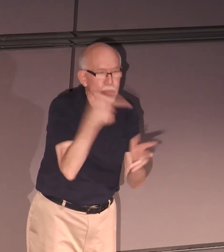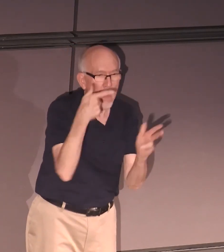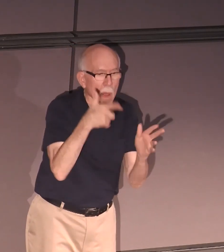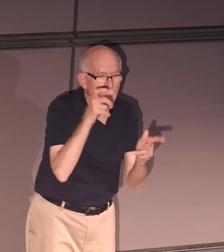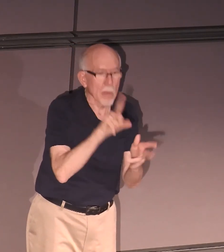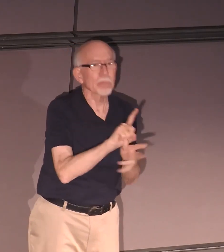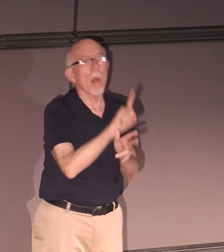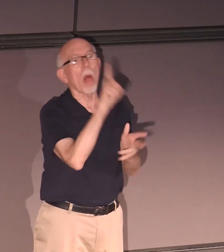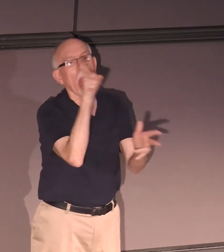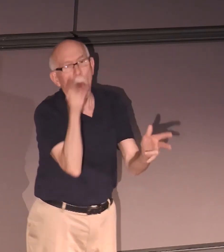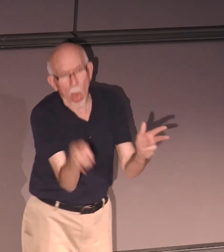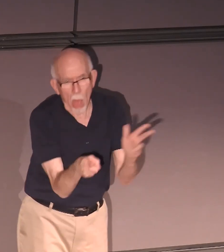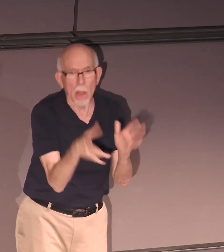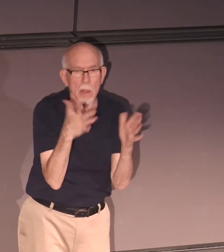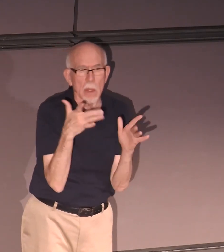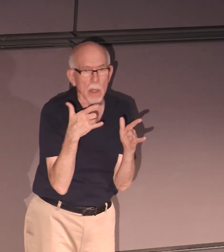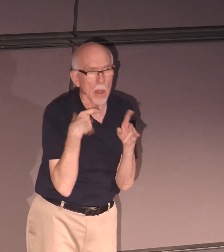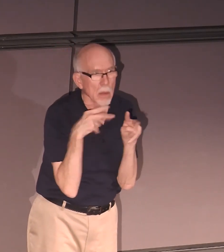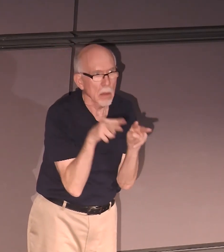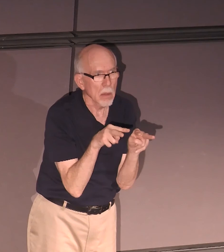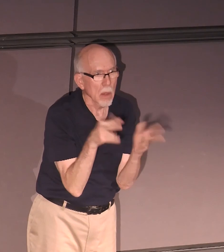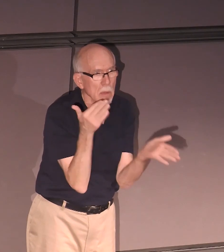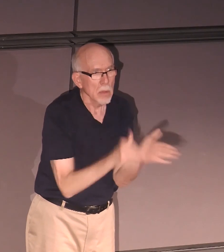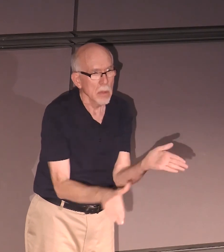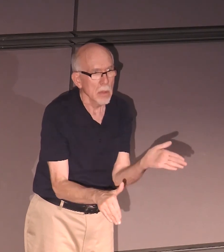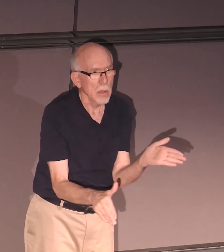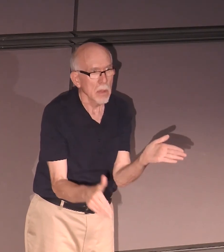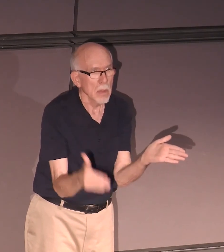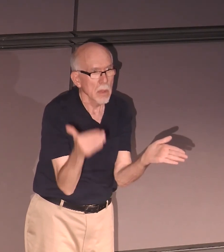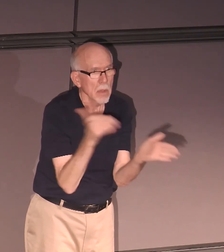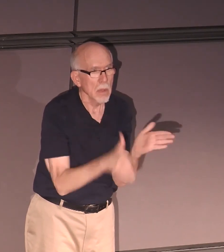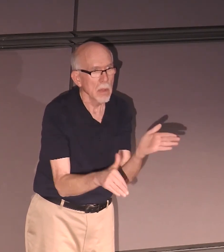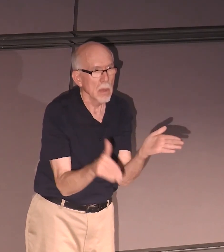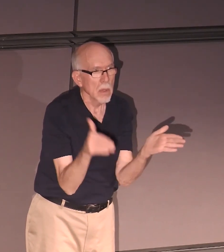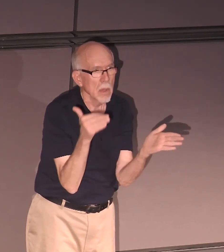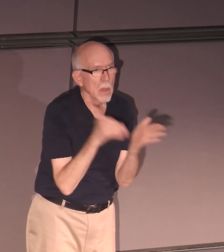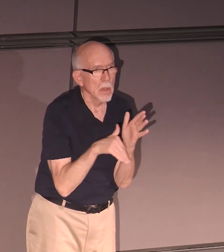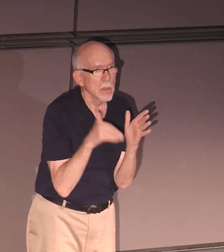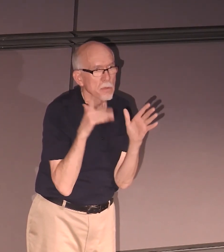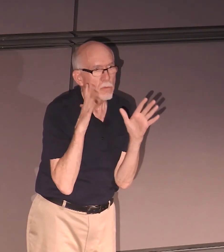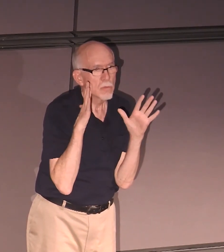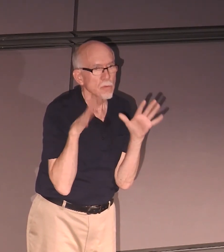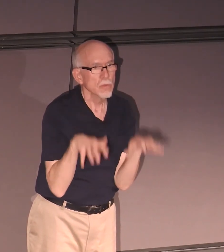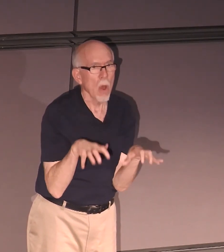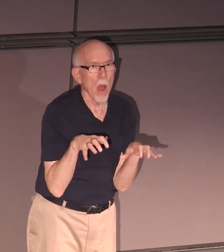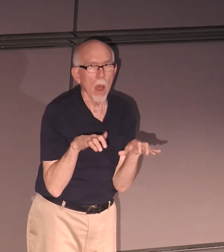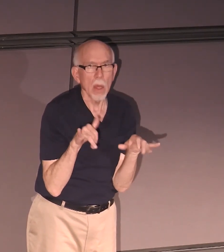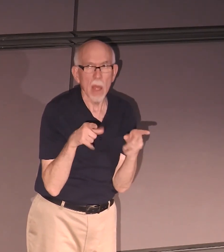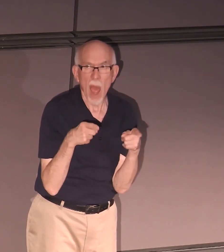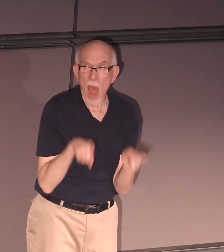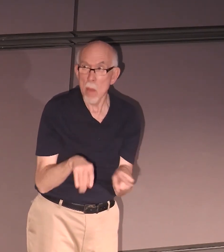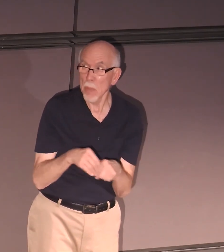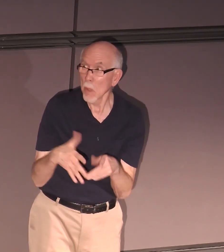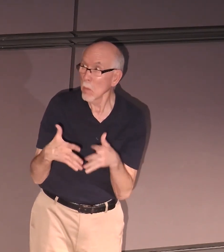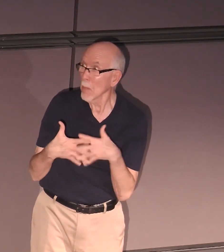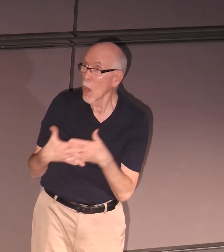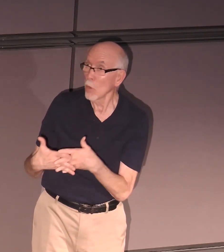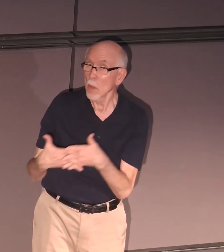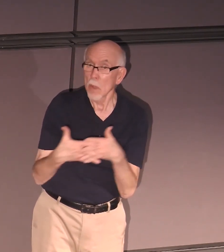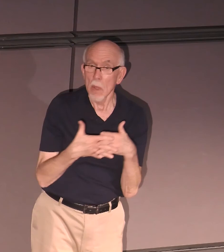kneeling on the back of the limo, trying to shield her husband who had just been shot. The footage repeated itself over and over and over